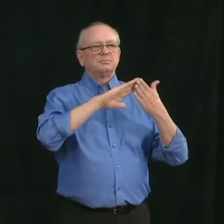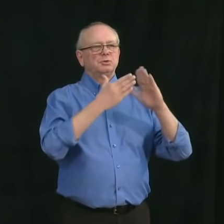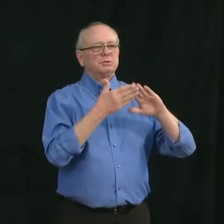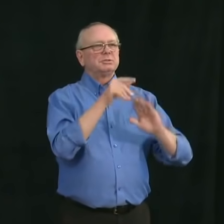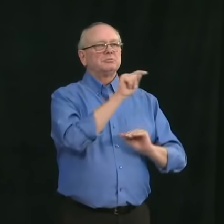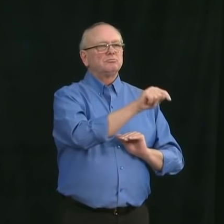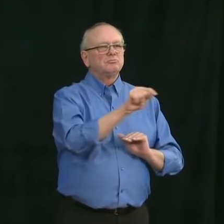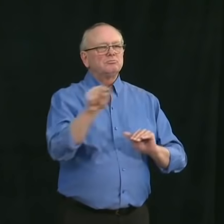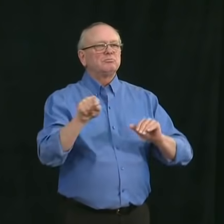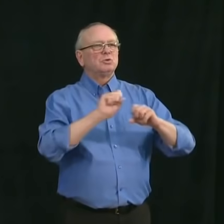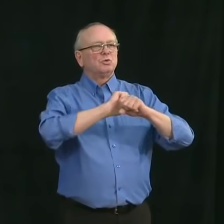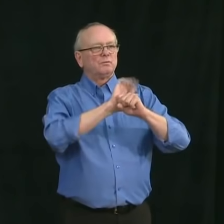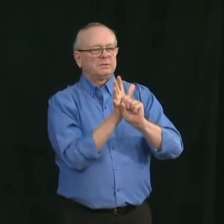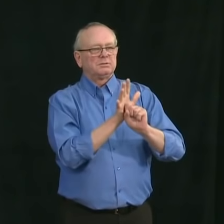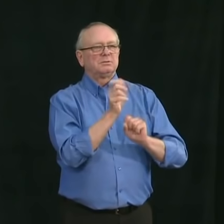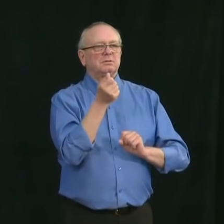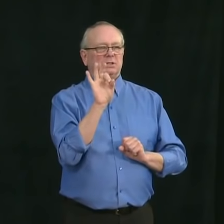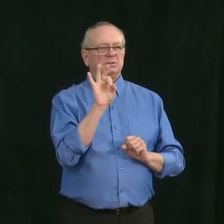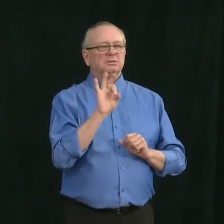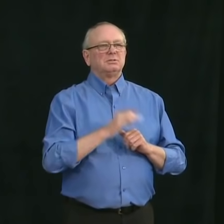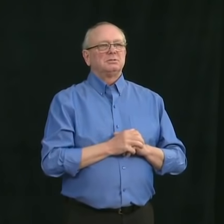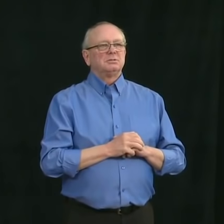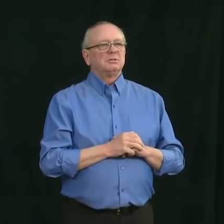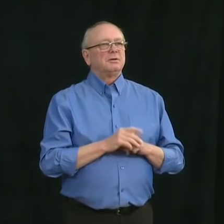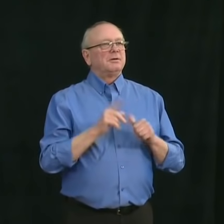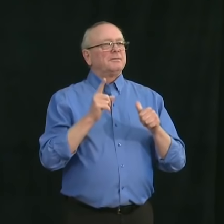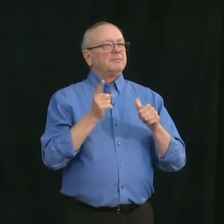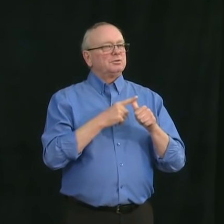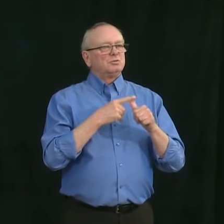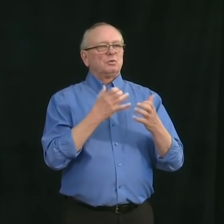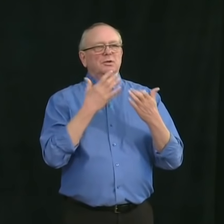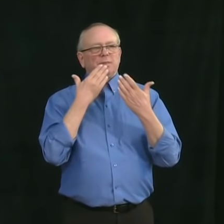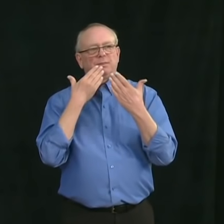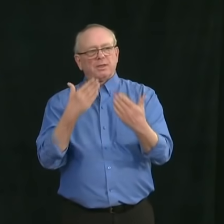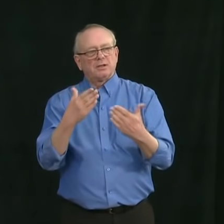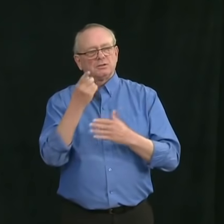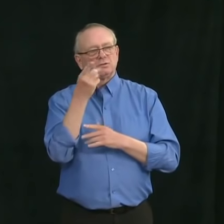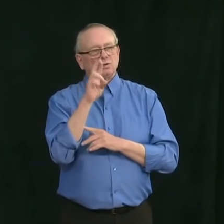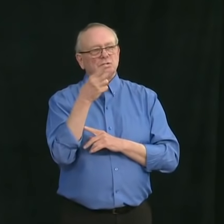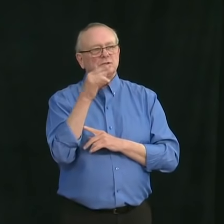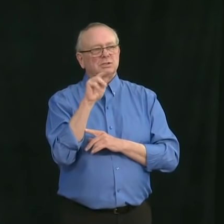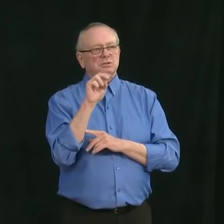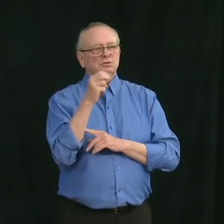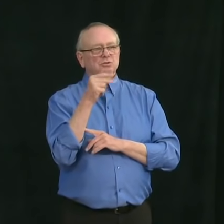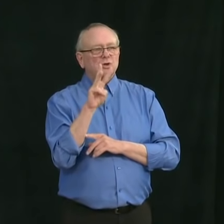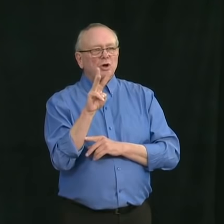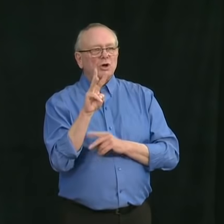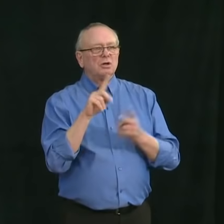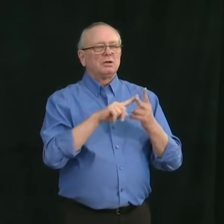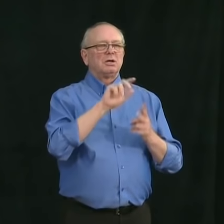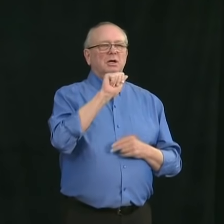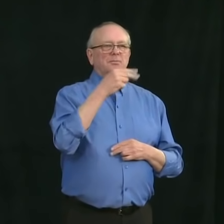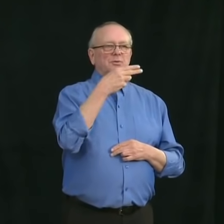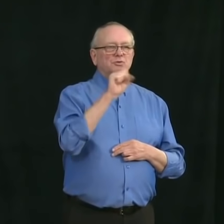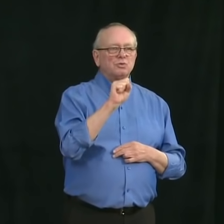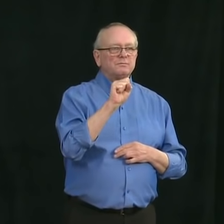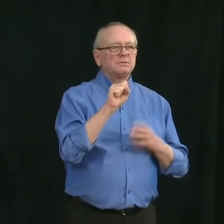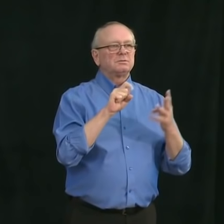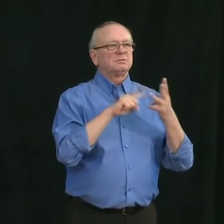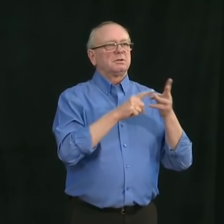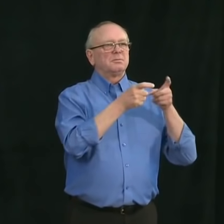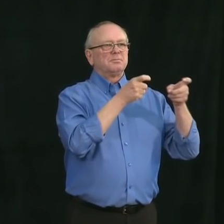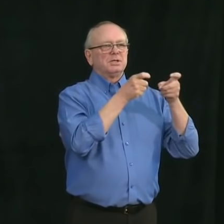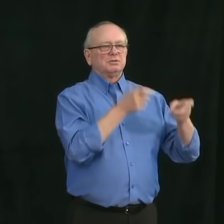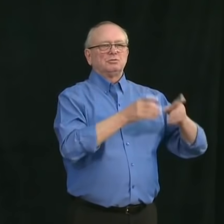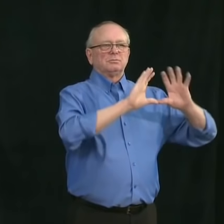Hinshaw and her team at Alberta Health Services, and the Alberta Emergency Management Agency team for their exceptional response